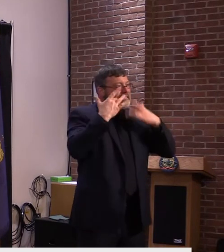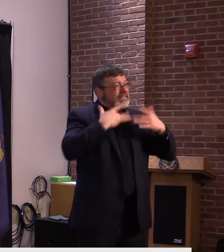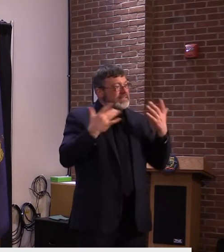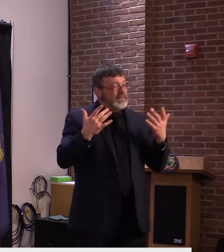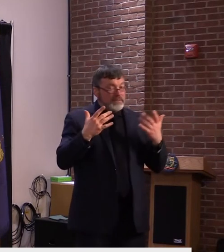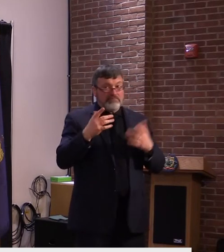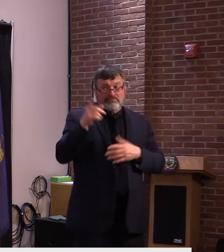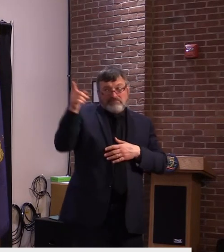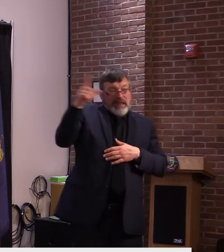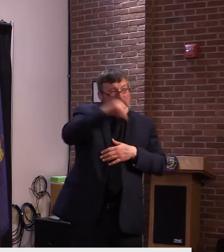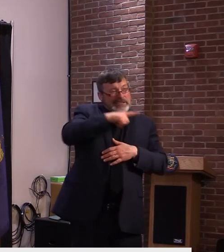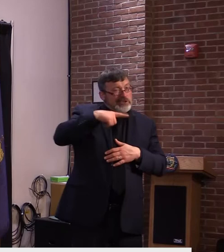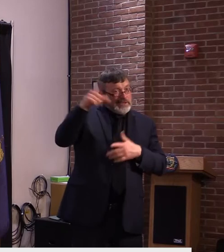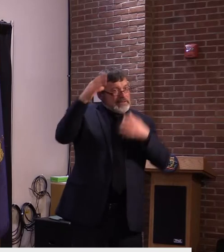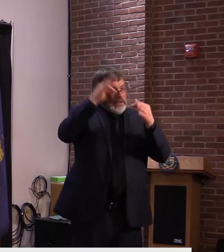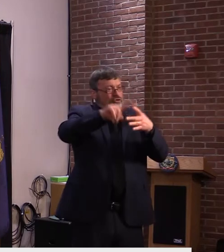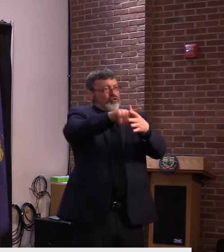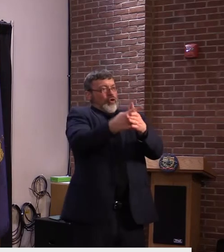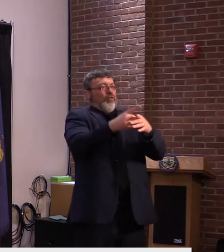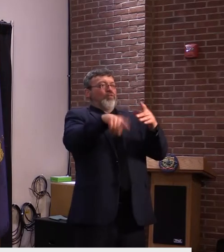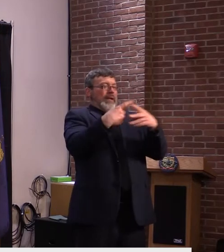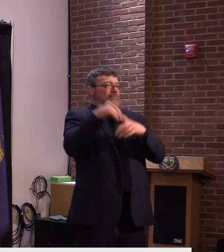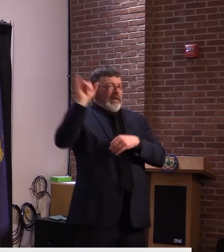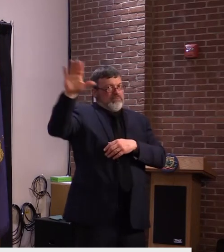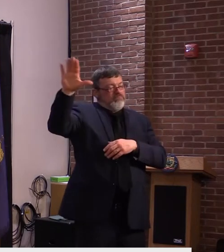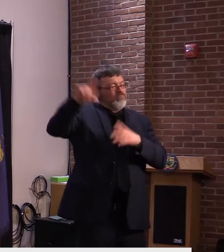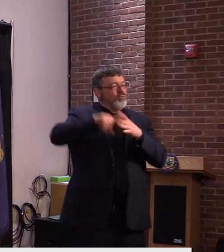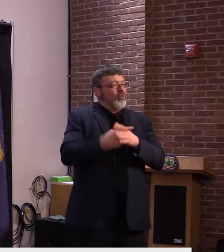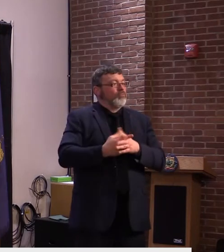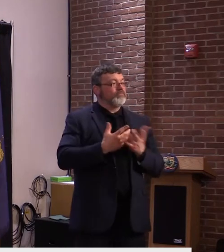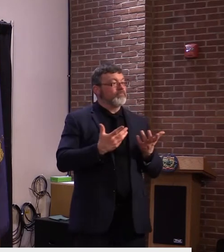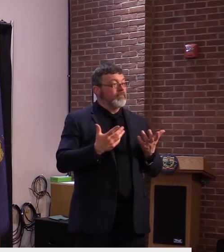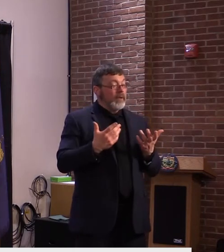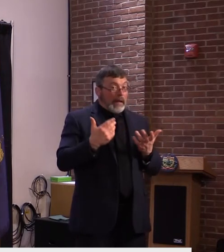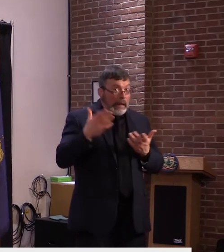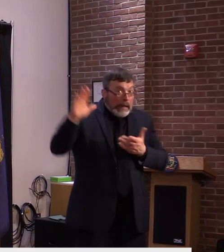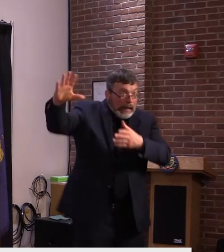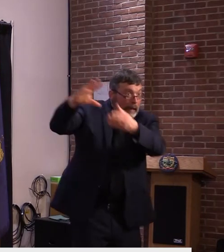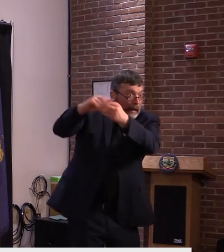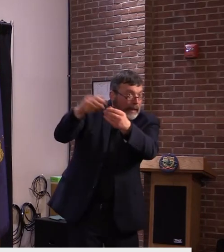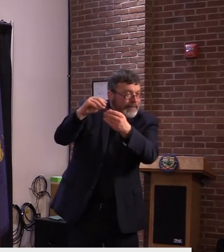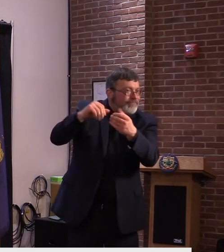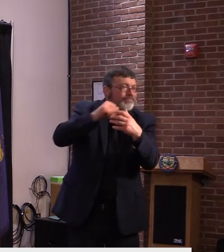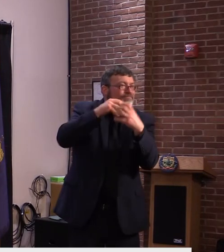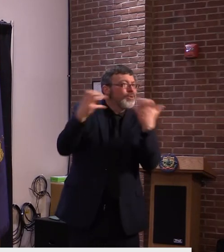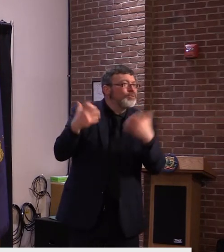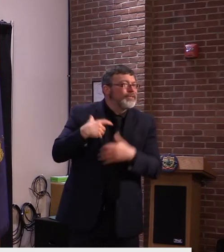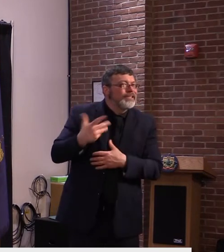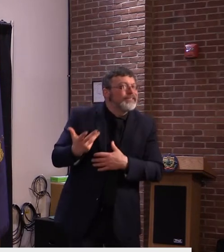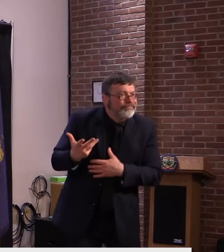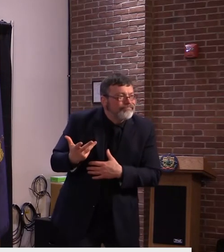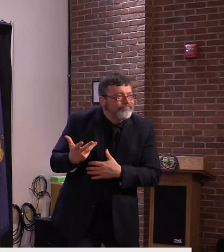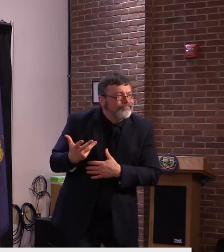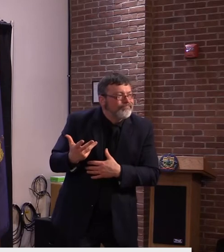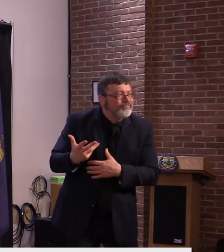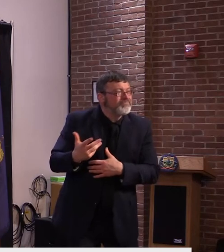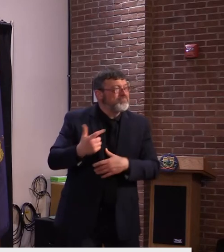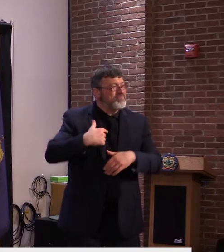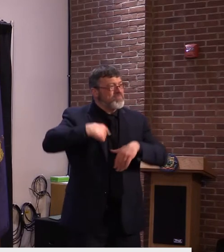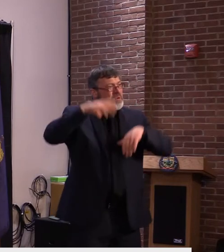they react to this. I haven't heard a lot from them at this point in time, but hopefully they'll see the